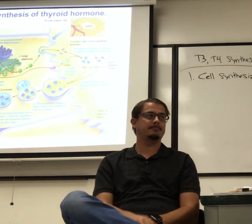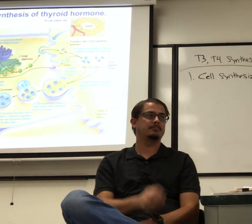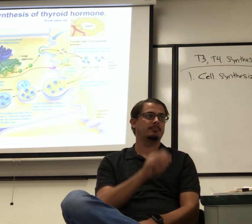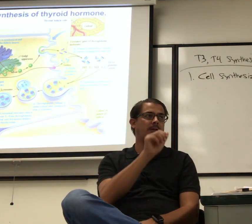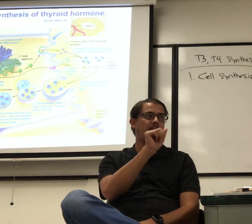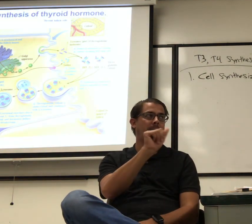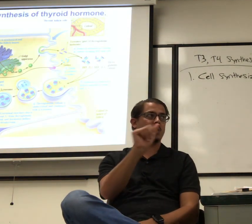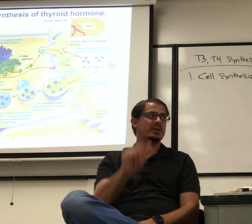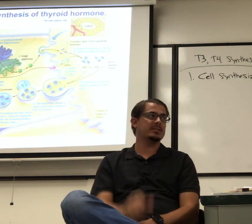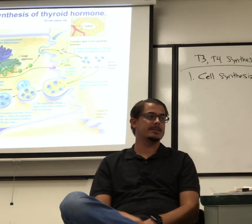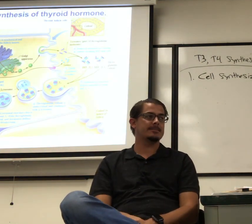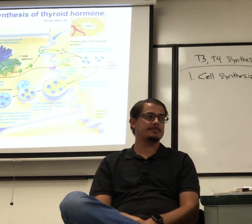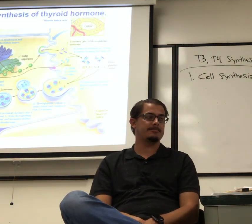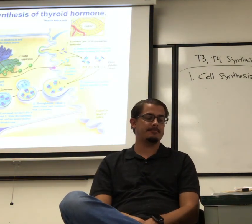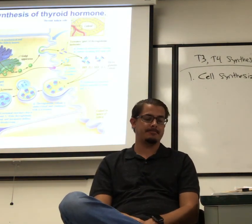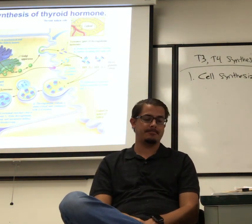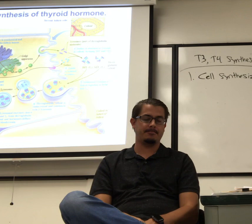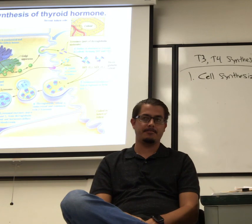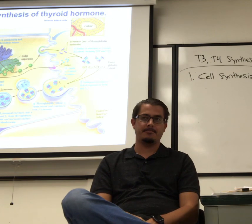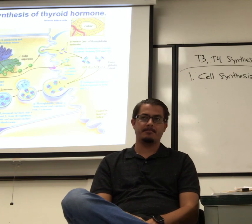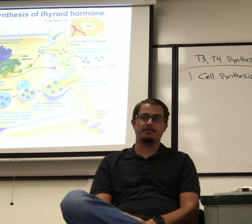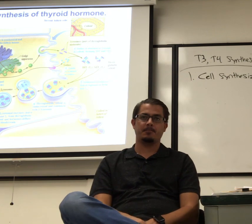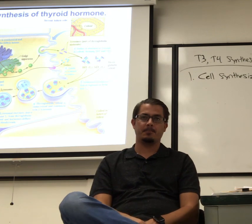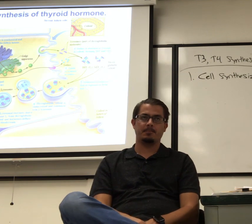Note the tyrosines.